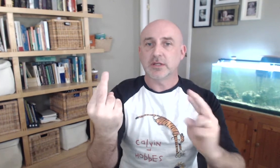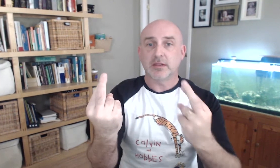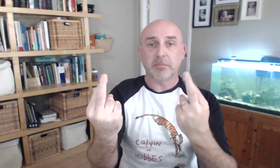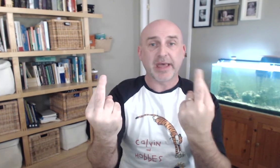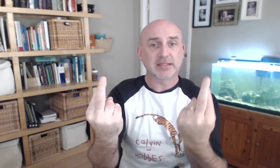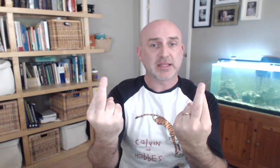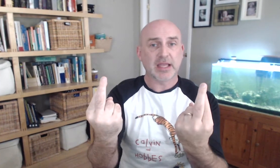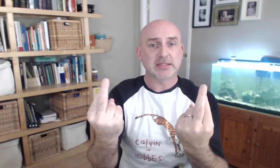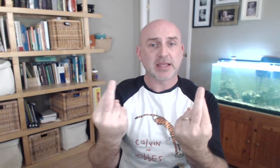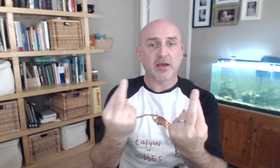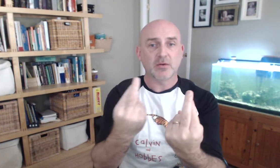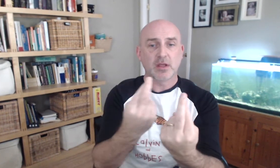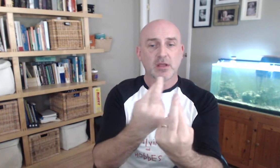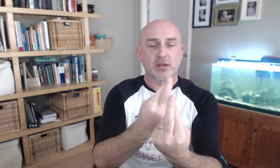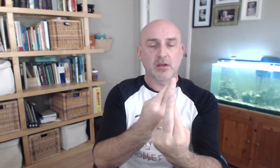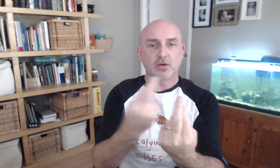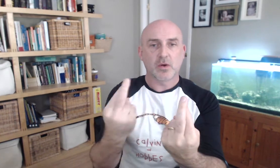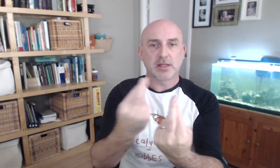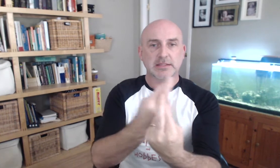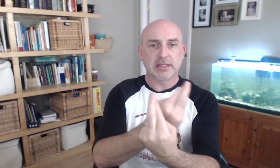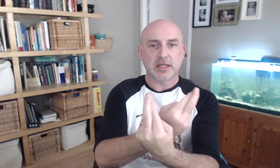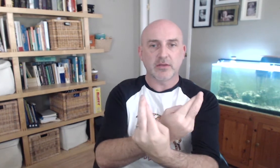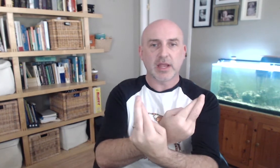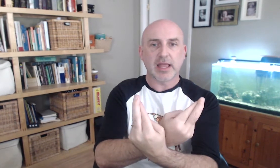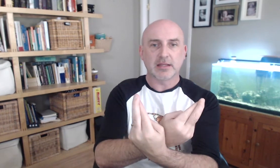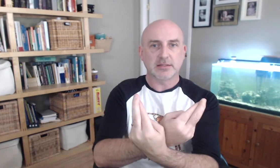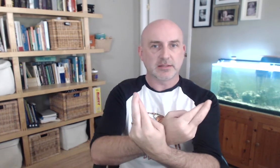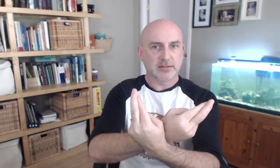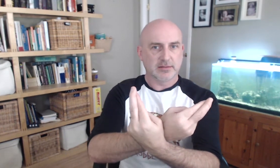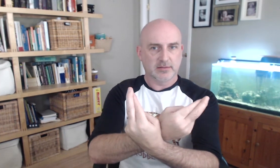the backs of the hands out, crossing the other hand